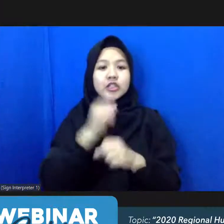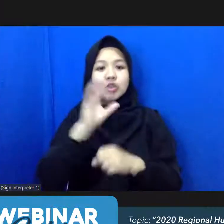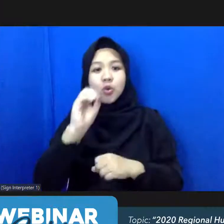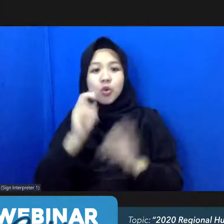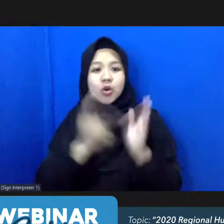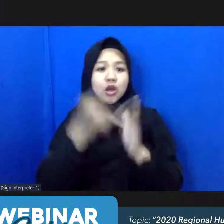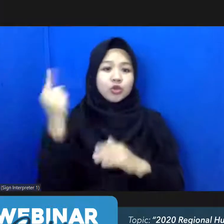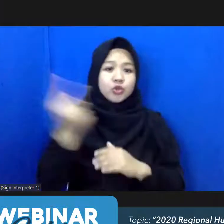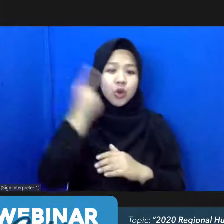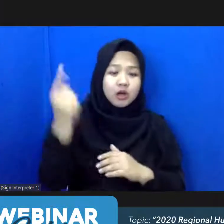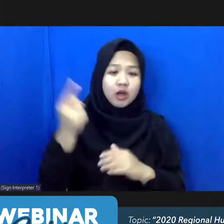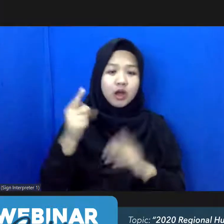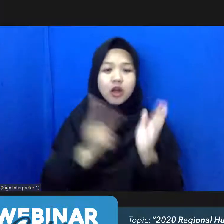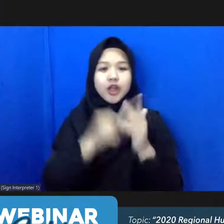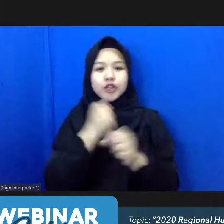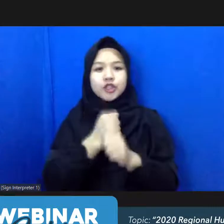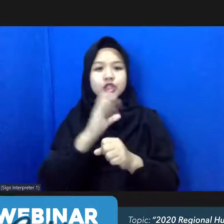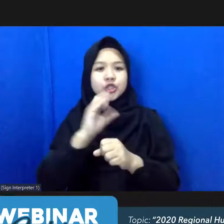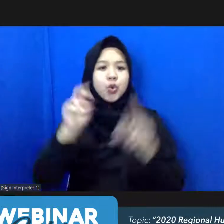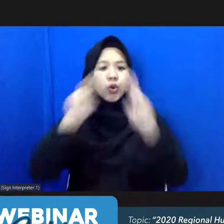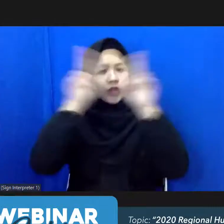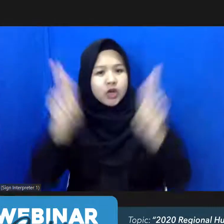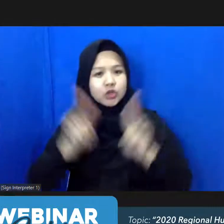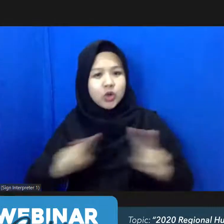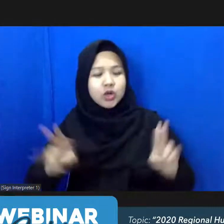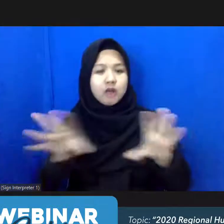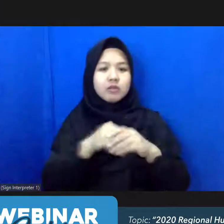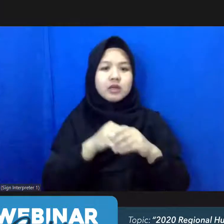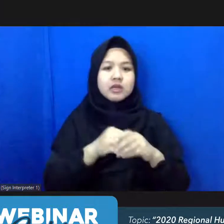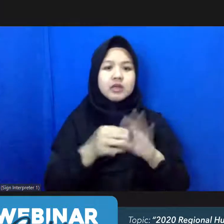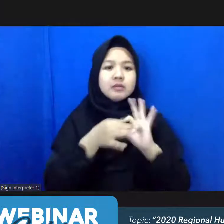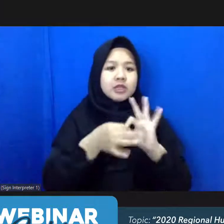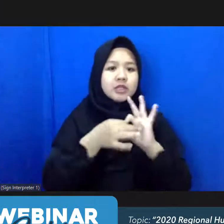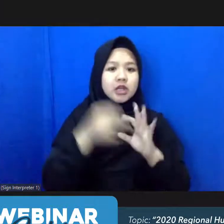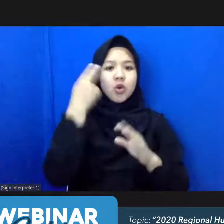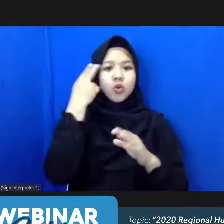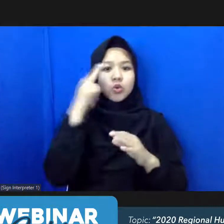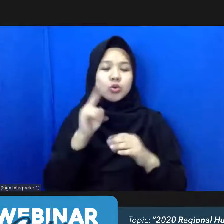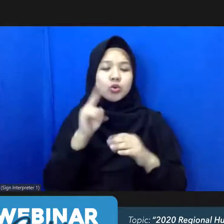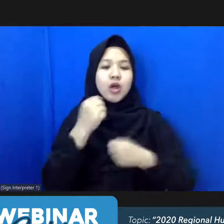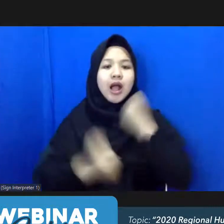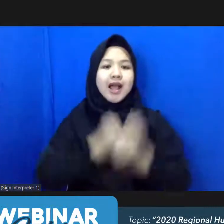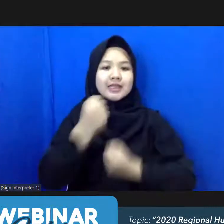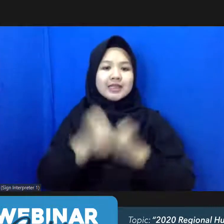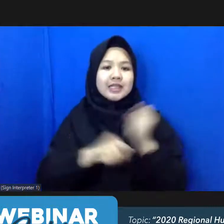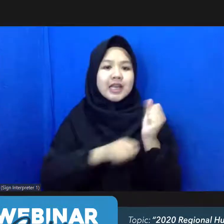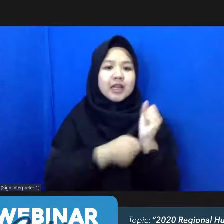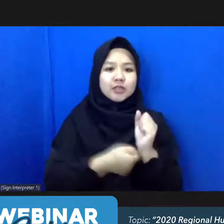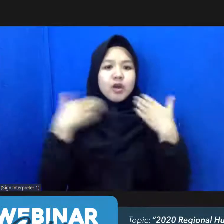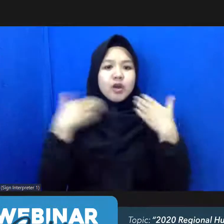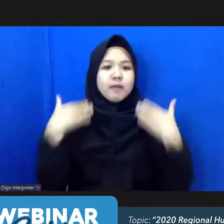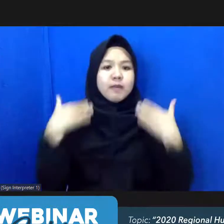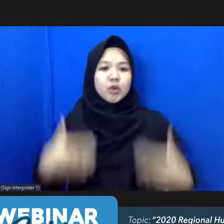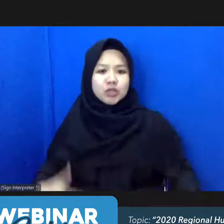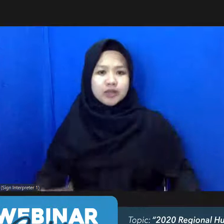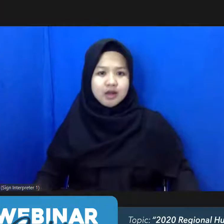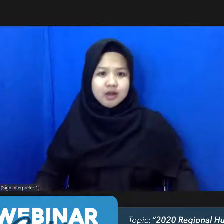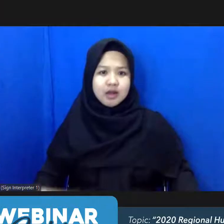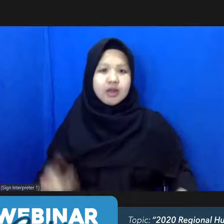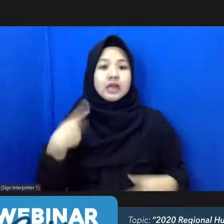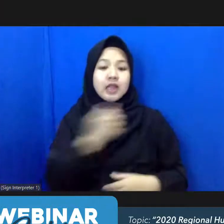NGO fora working on principled and more effective humanitarian action. we often hear from our members